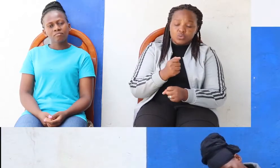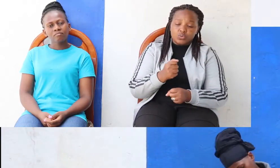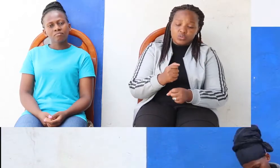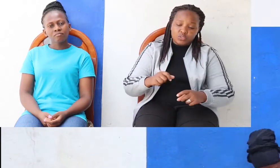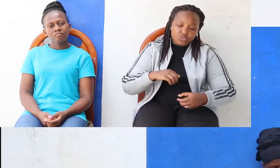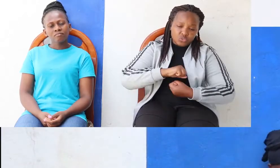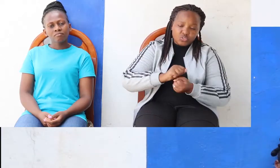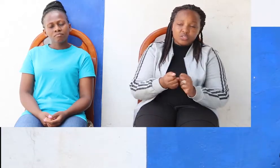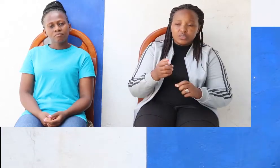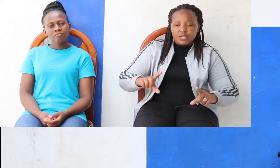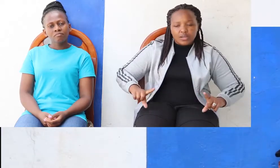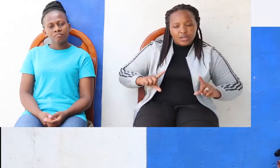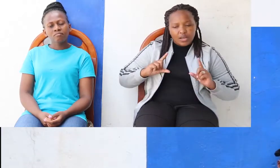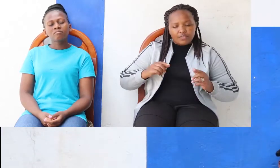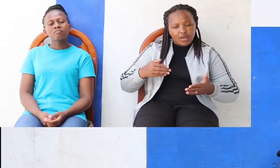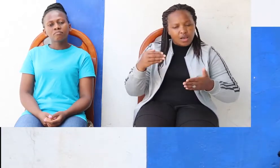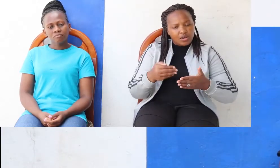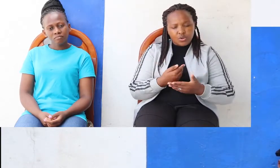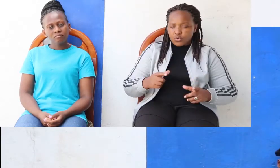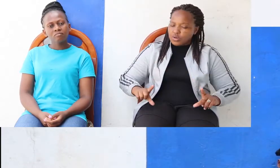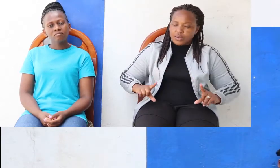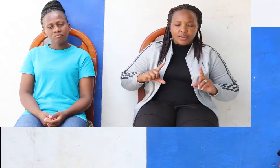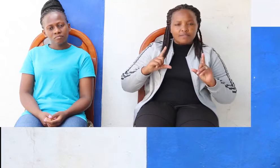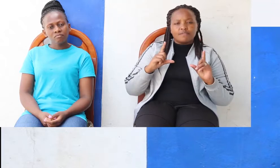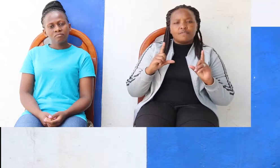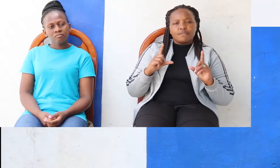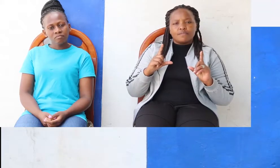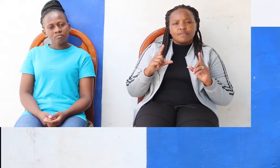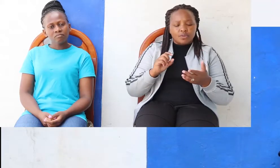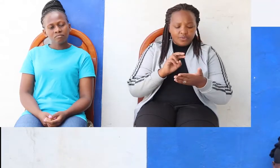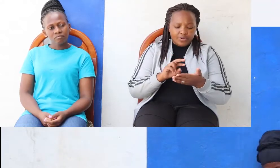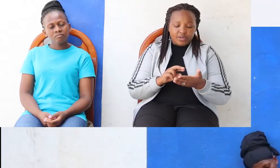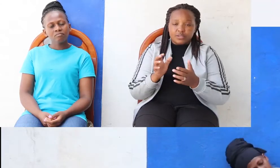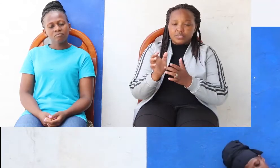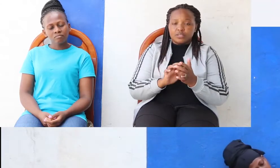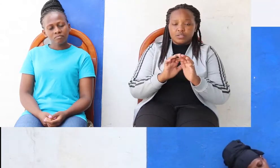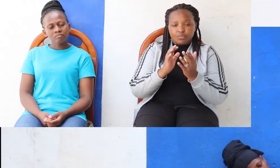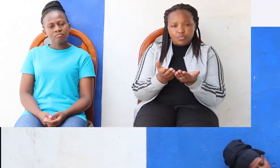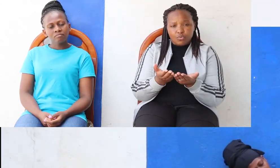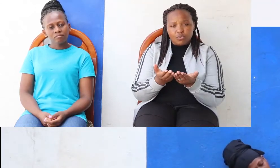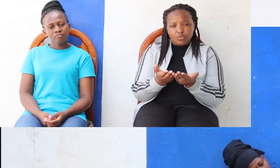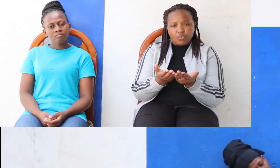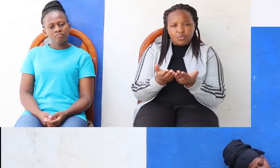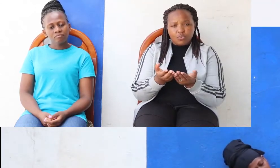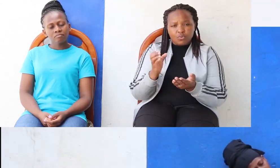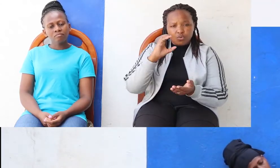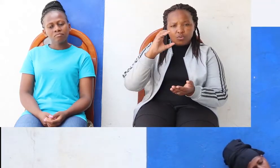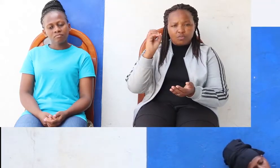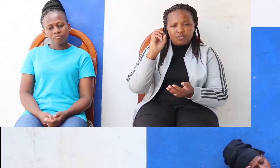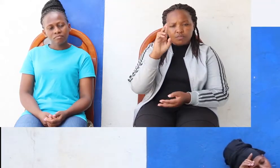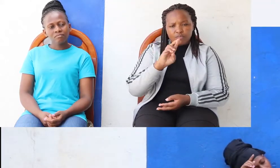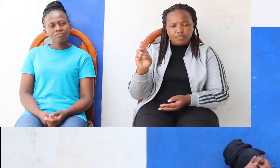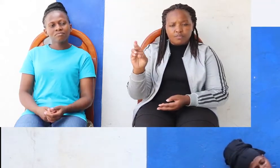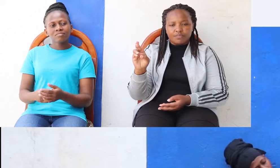life. He's going to give you a new lease of life. How? Wacha nikusomee neno kutoka kwa kitabu cha Wakorintho.